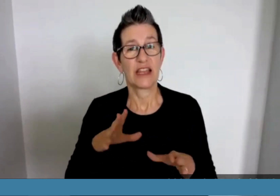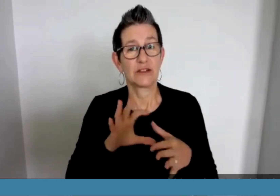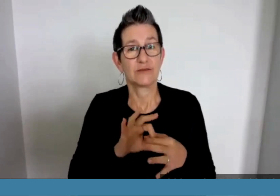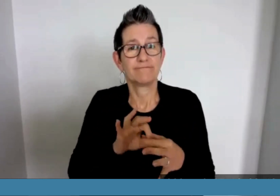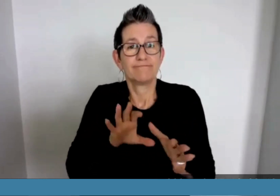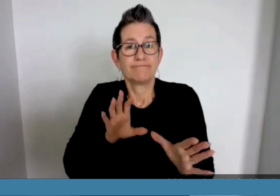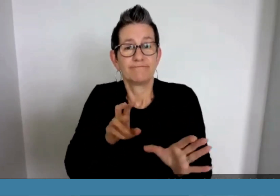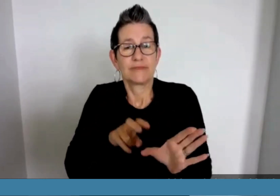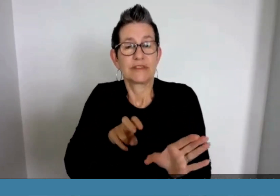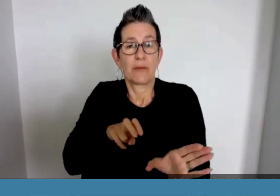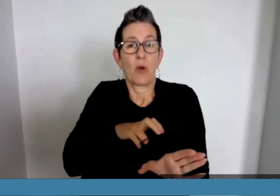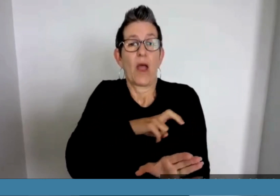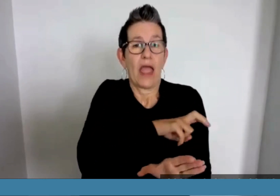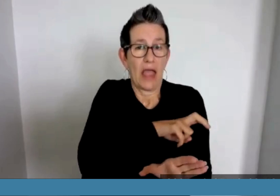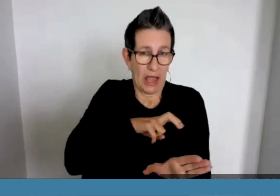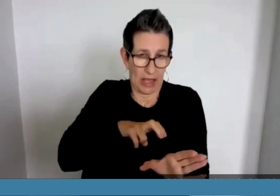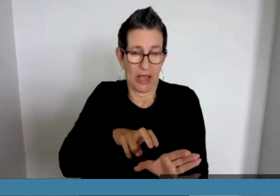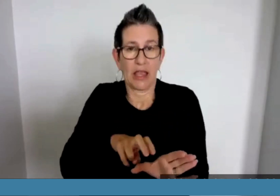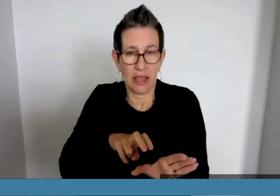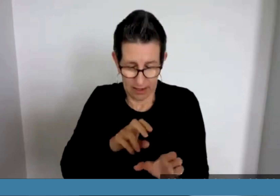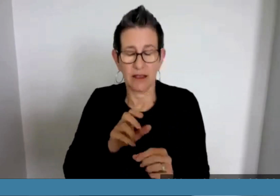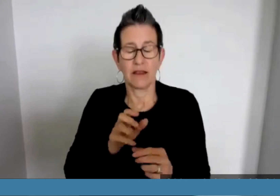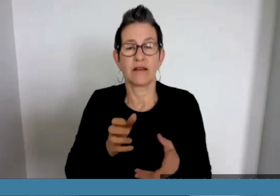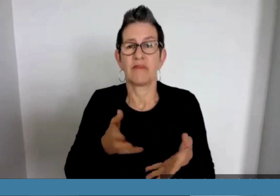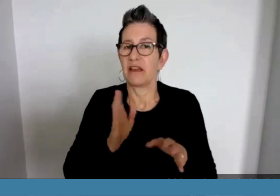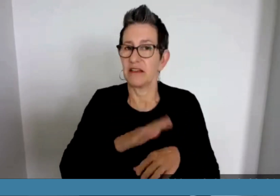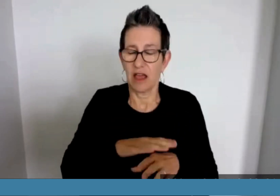any time, please feel free to do so.